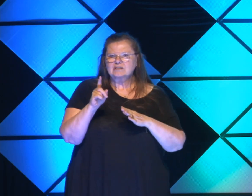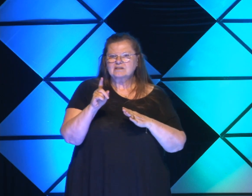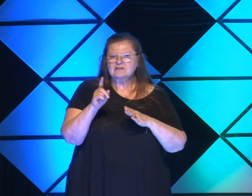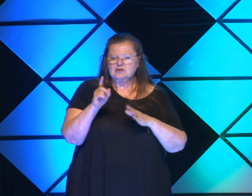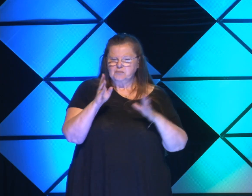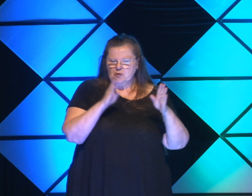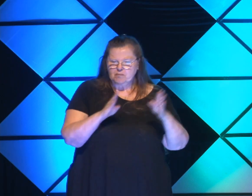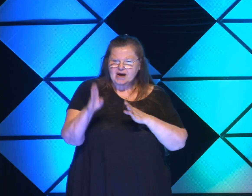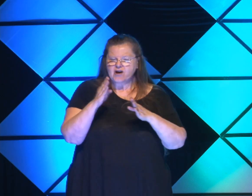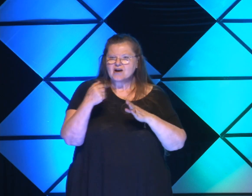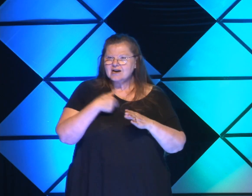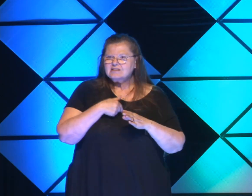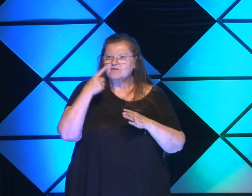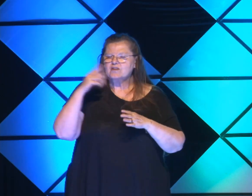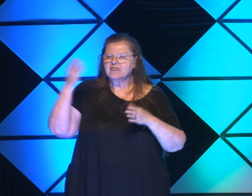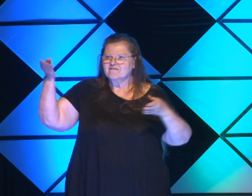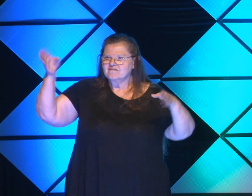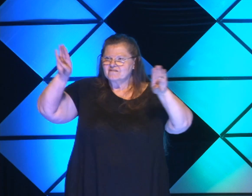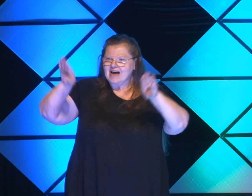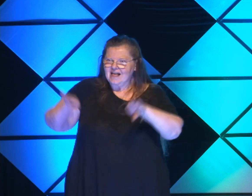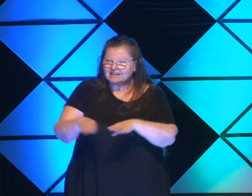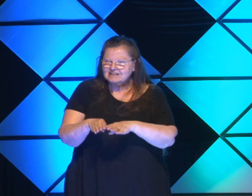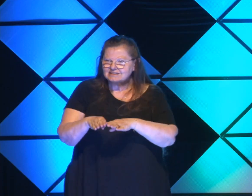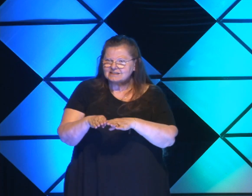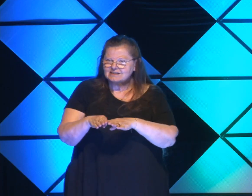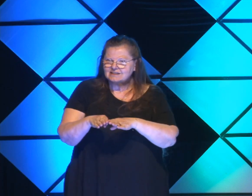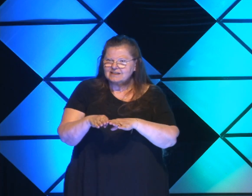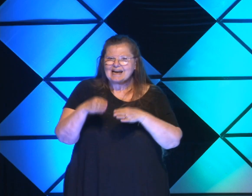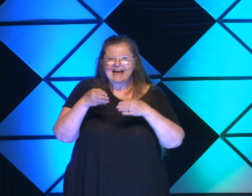prepare us for the valleys so the mountain can protect